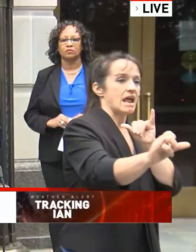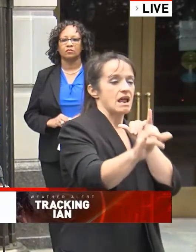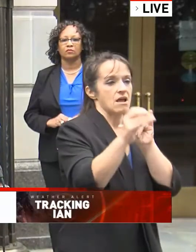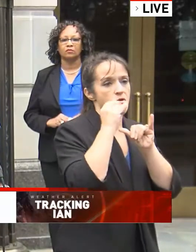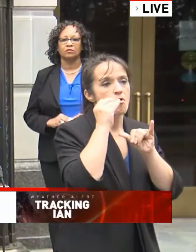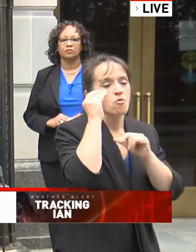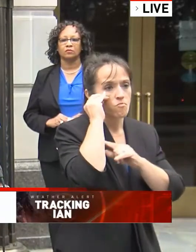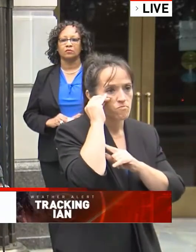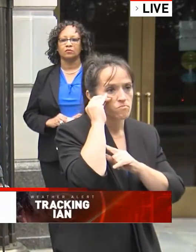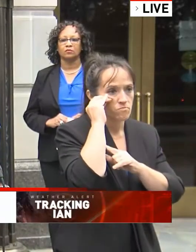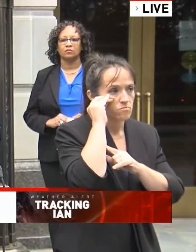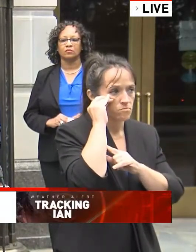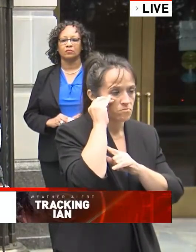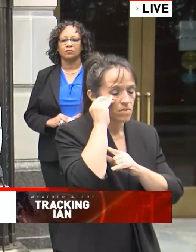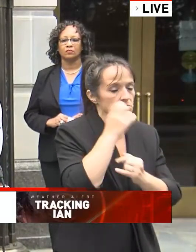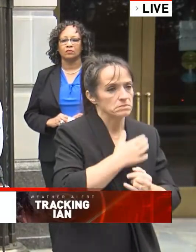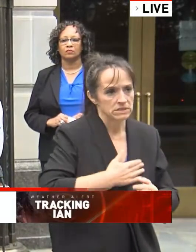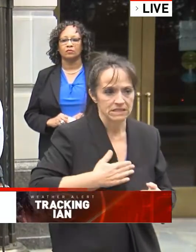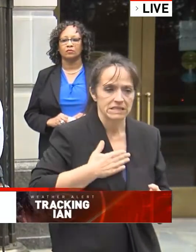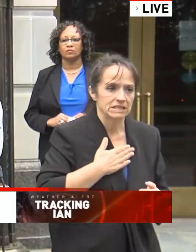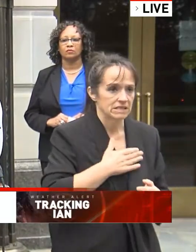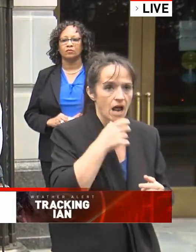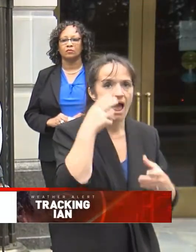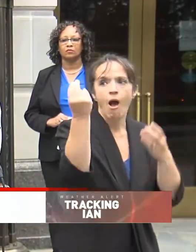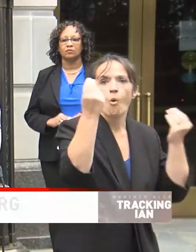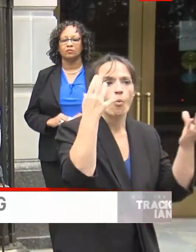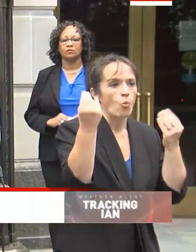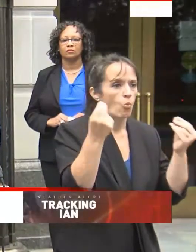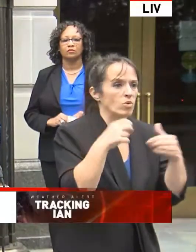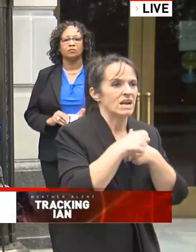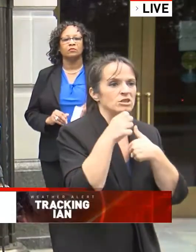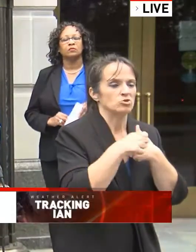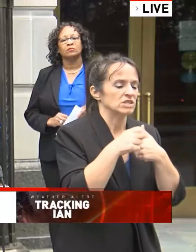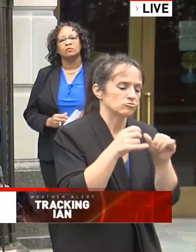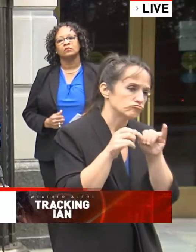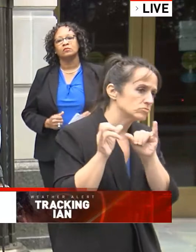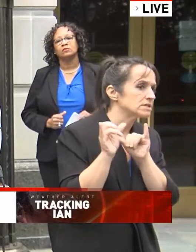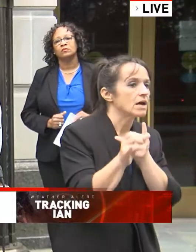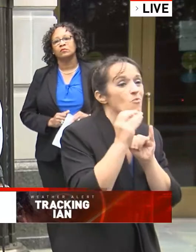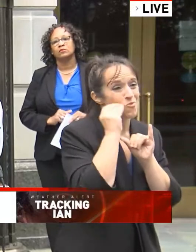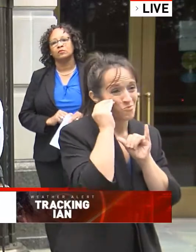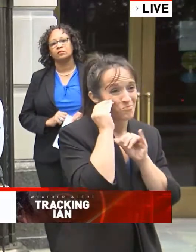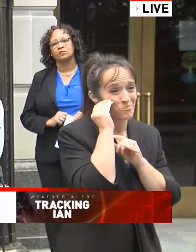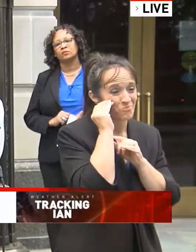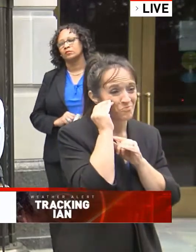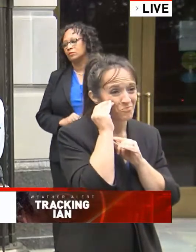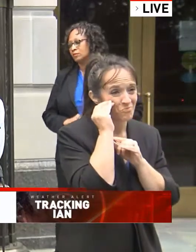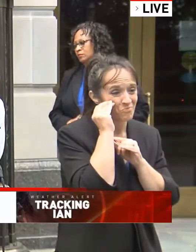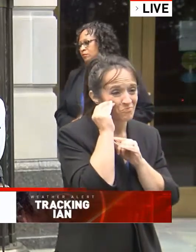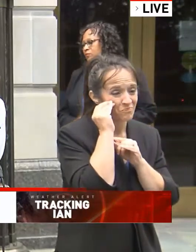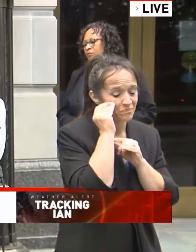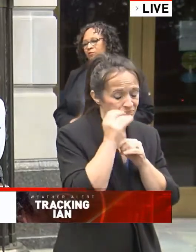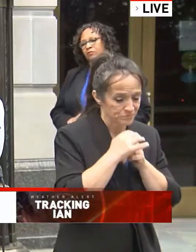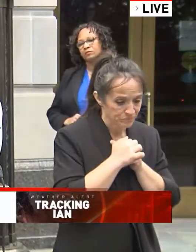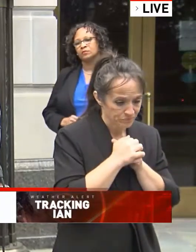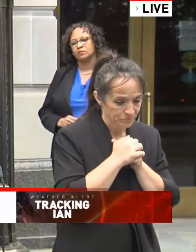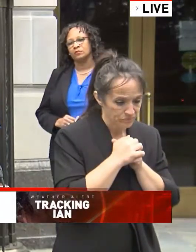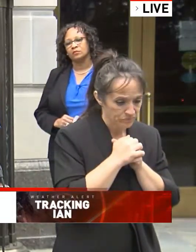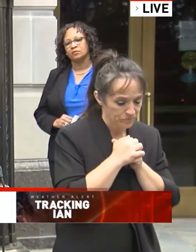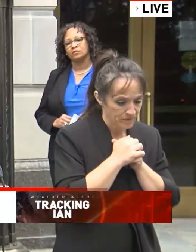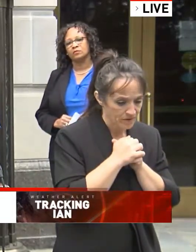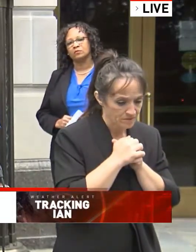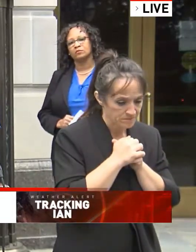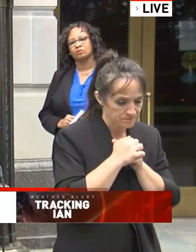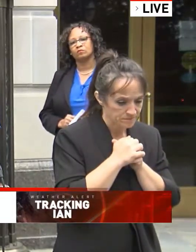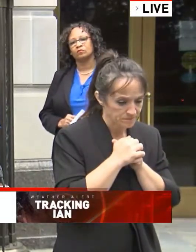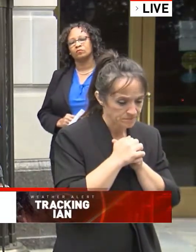way, and that's going to be good for everyone. The convergence tomorrow